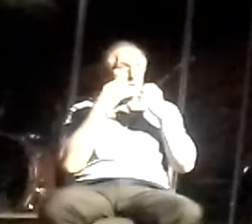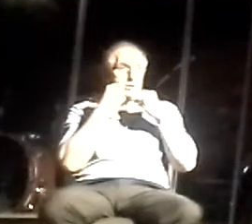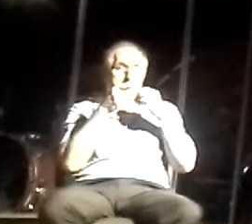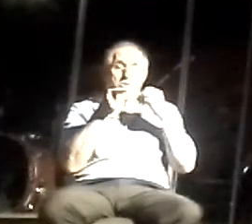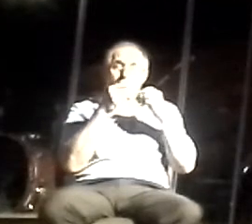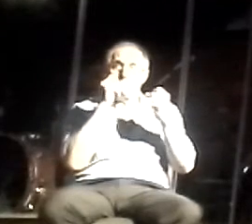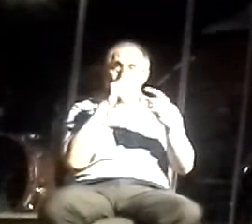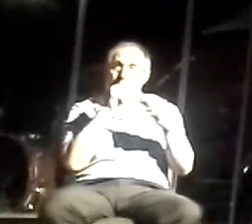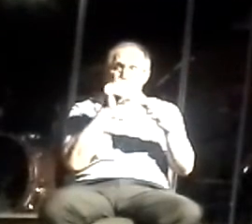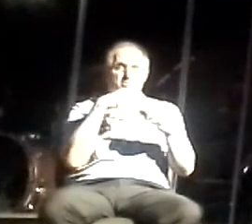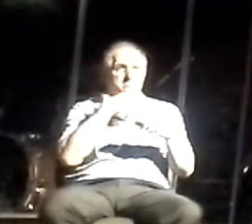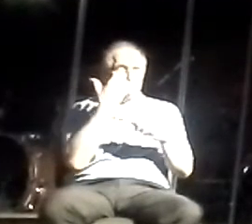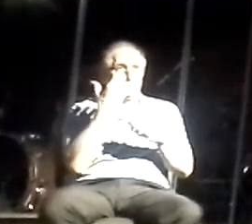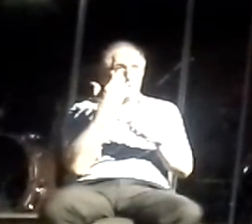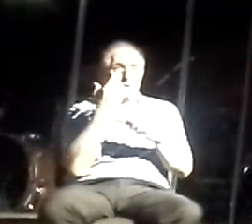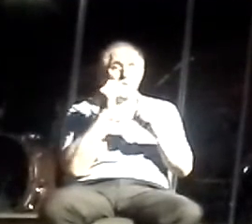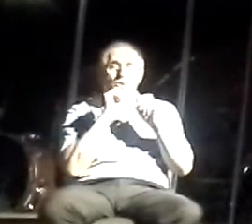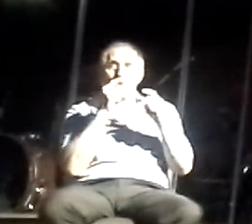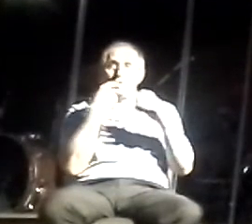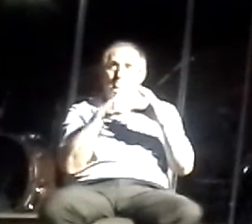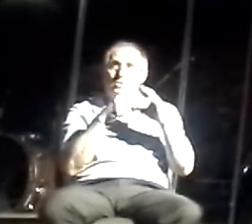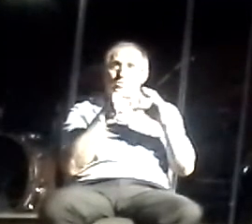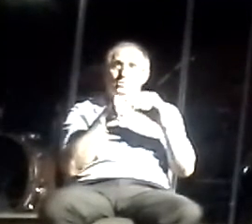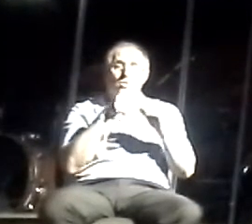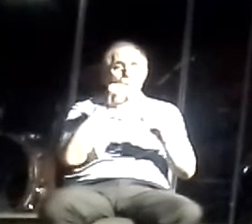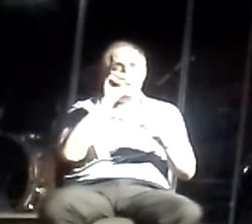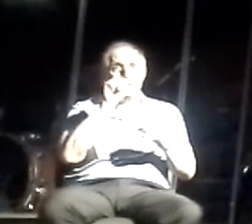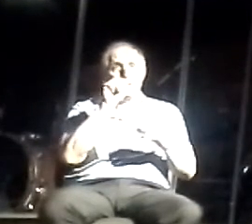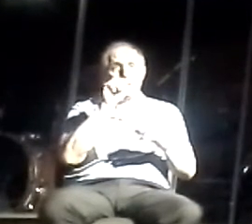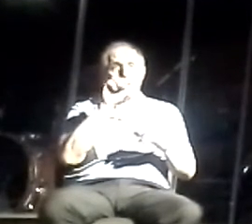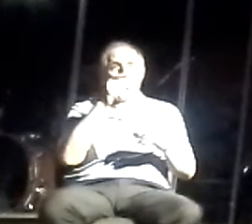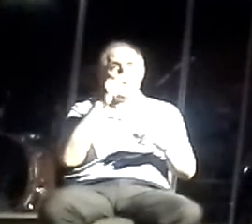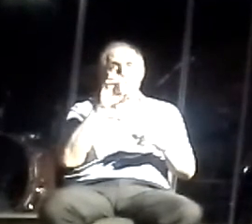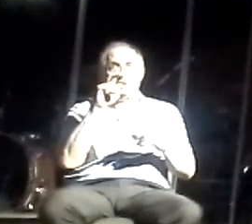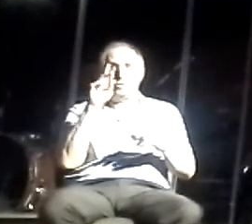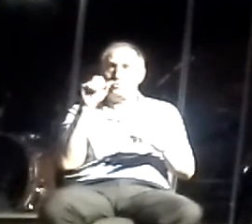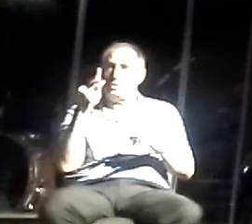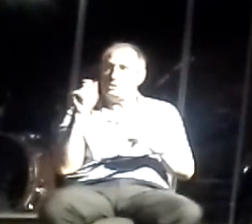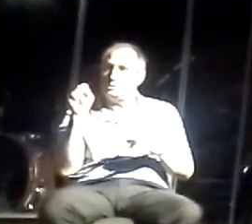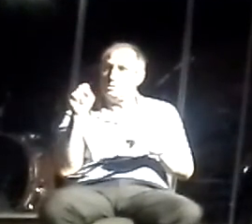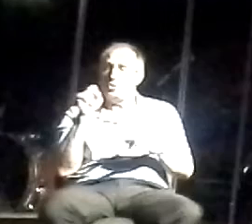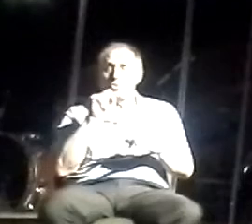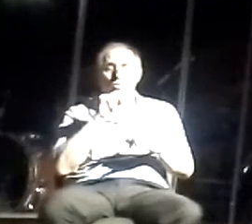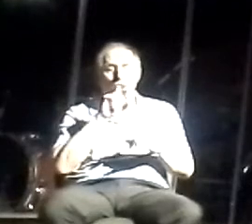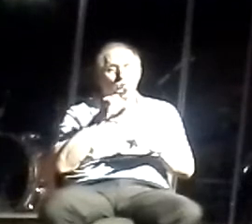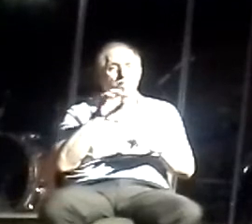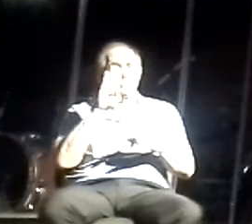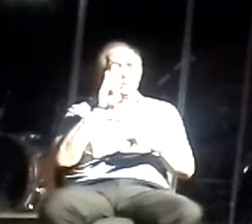feedback. If you're mad, all emails go to either mhendricks@pureheart.org or